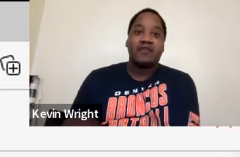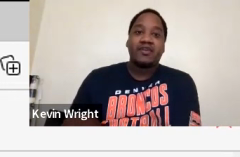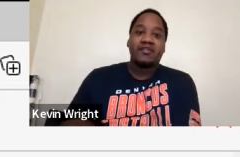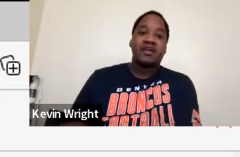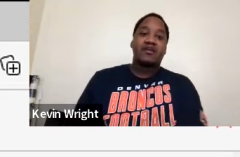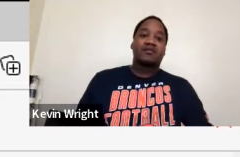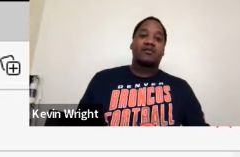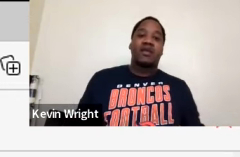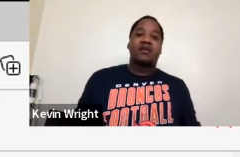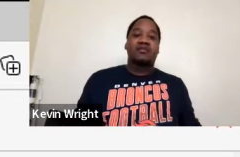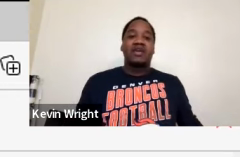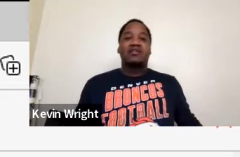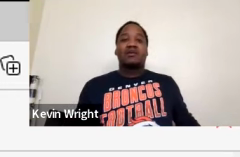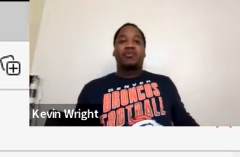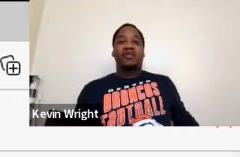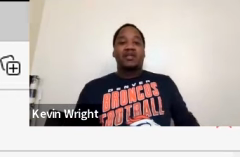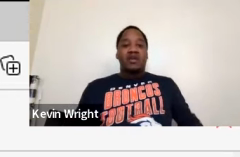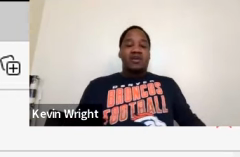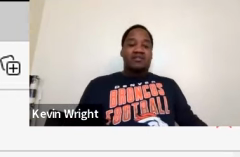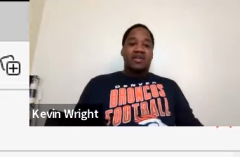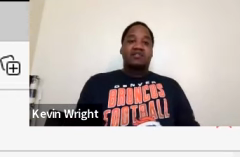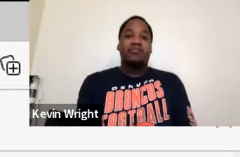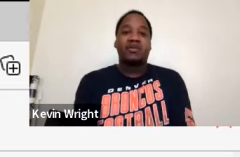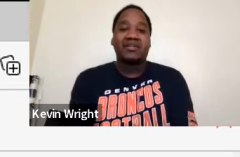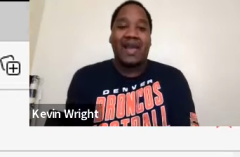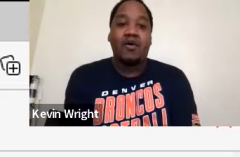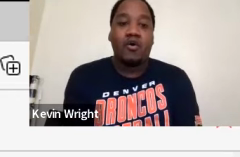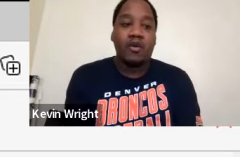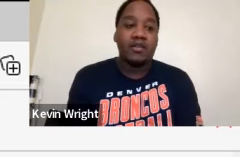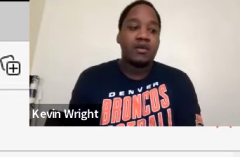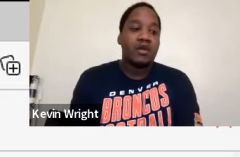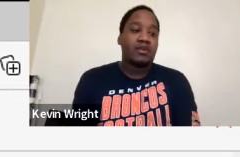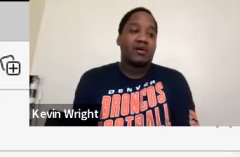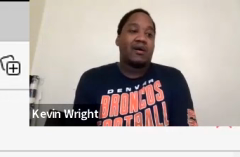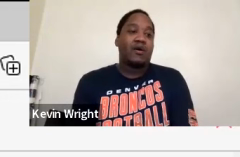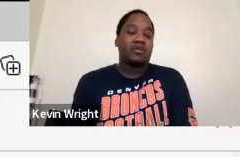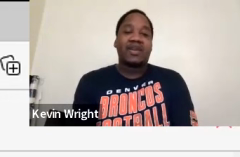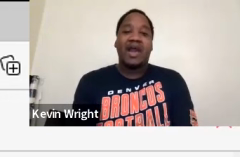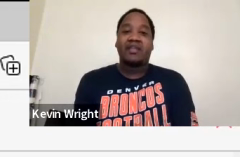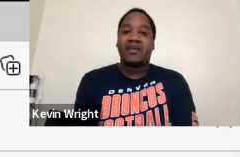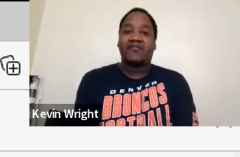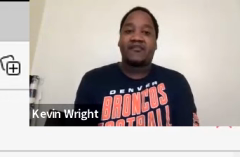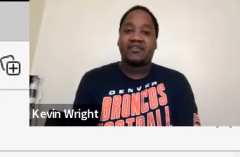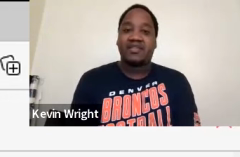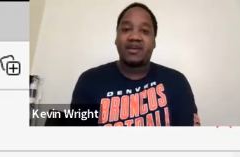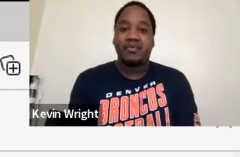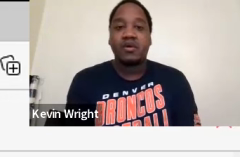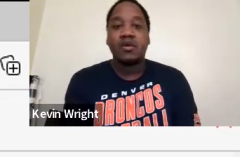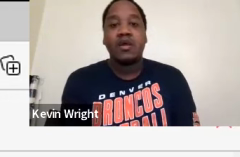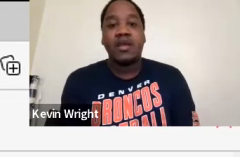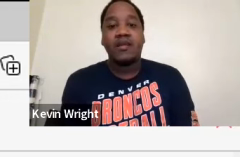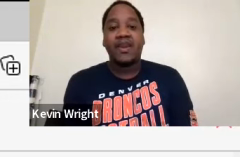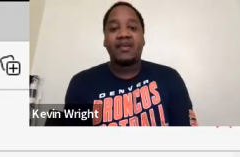Jocelyn Harris, and she is gonna put this out on the calendar invite for